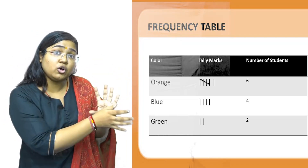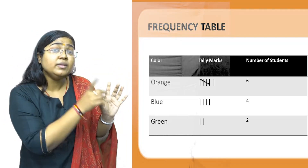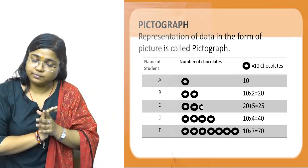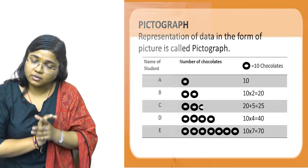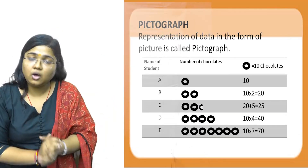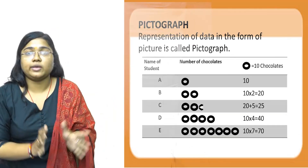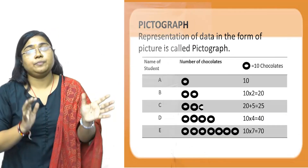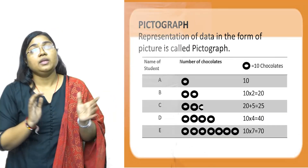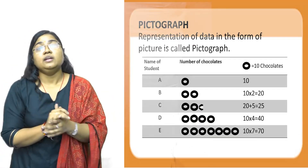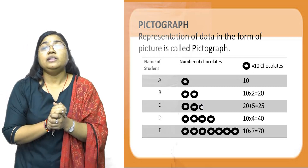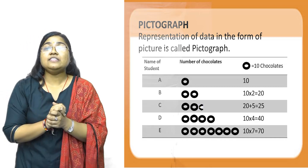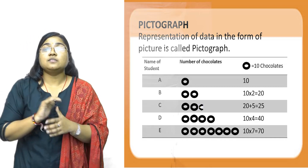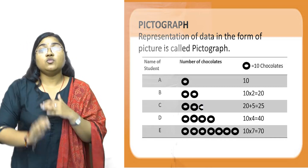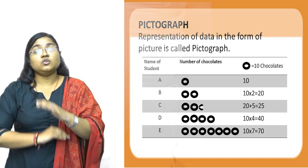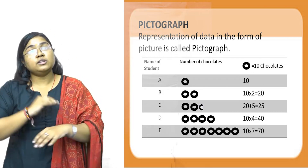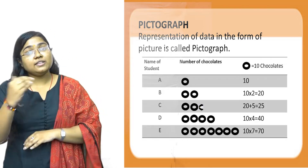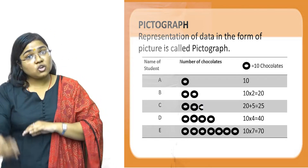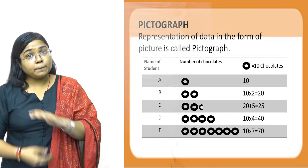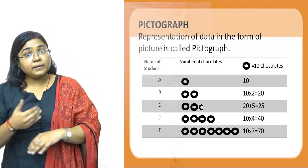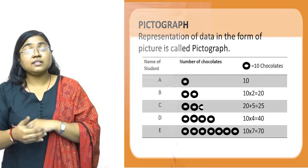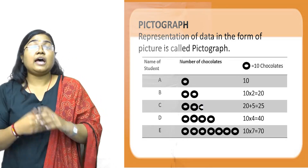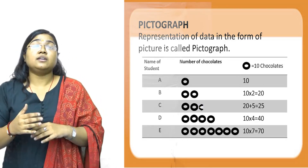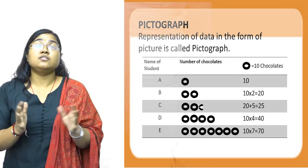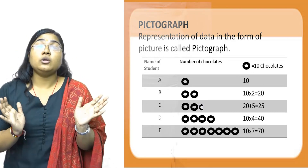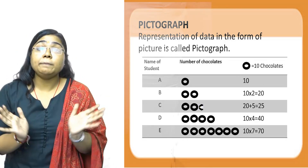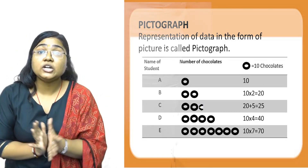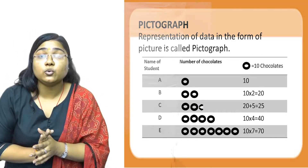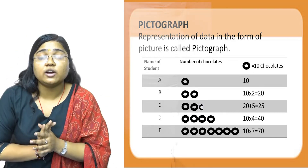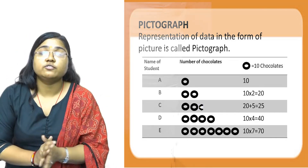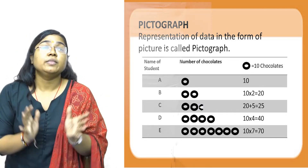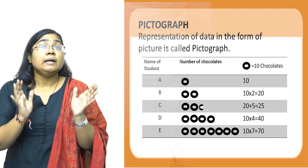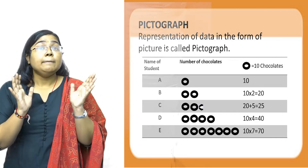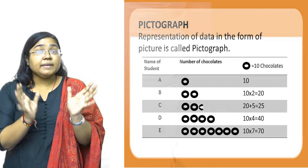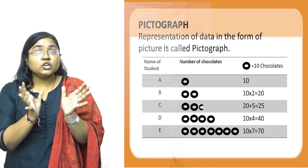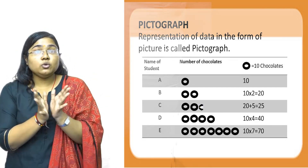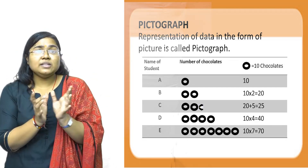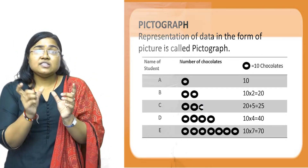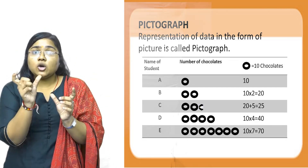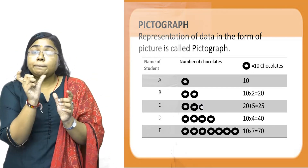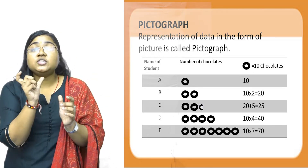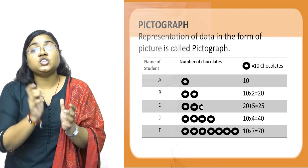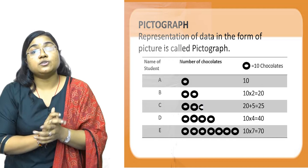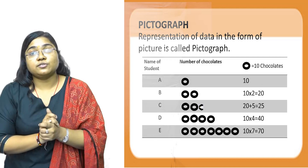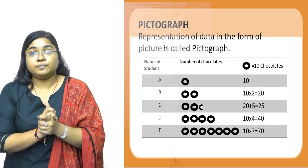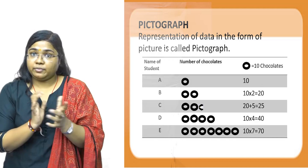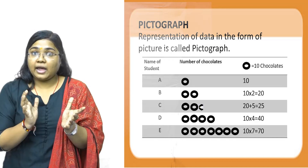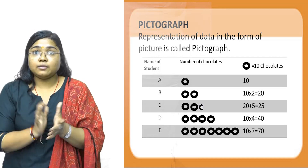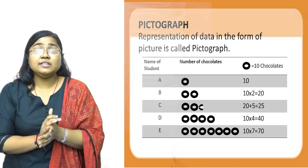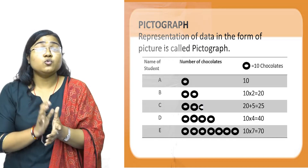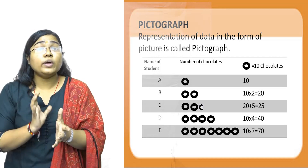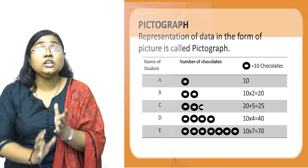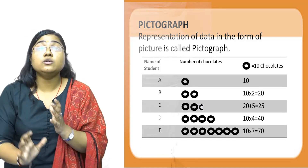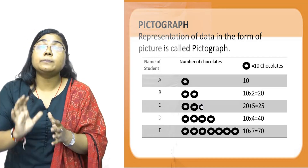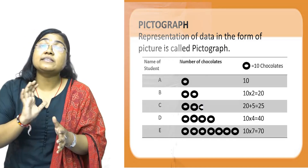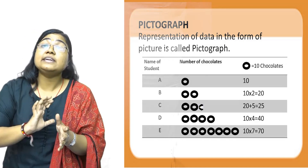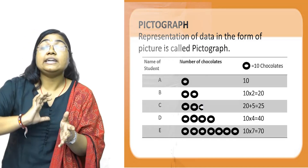tabular form. Okay, let's move on to the next topic, that is your pictograph. Picto means your pictures. That